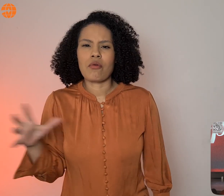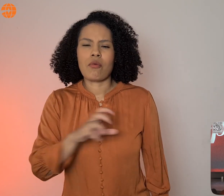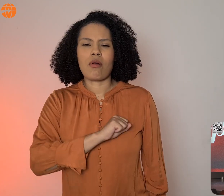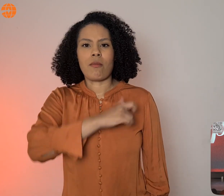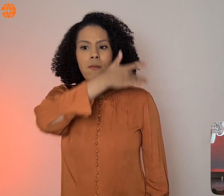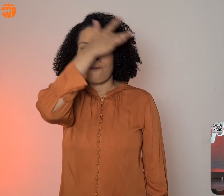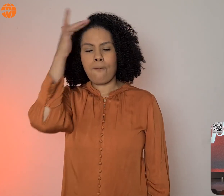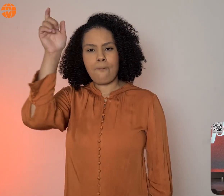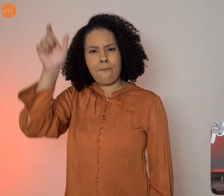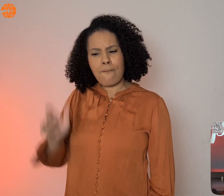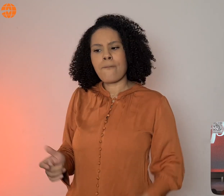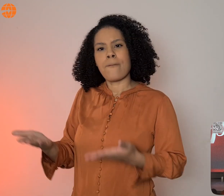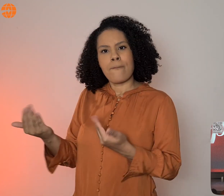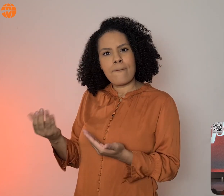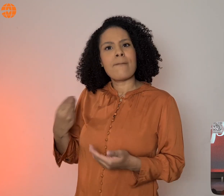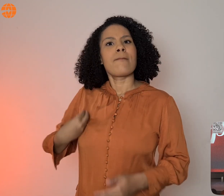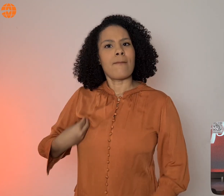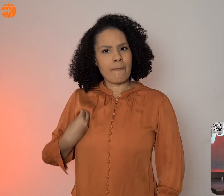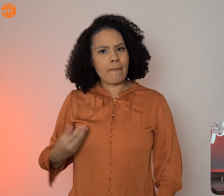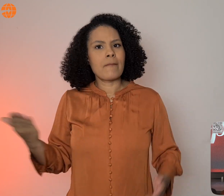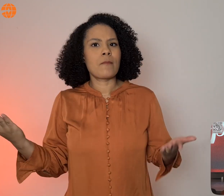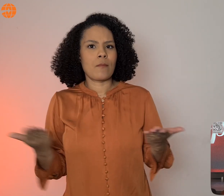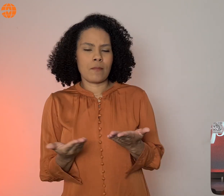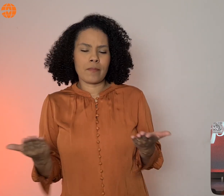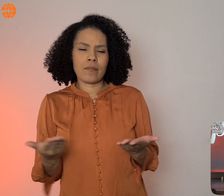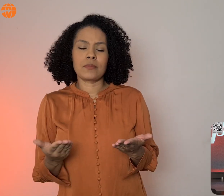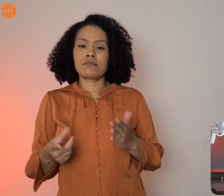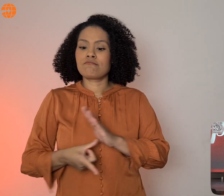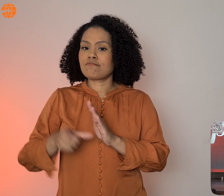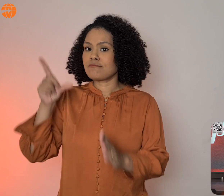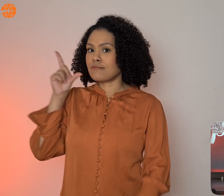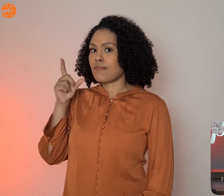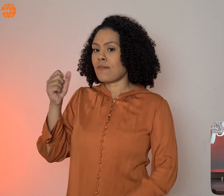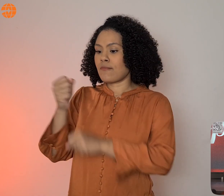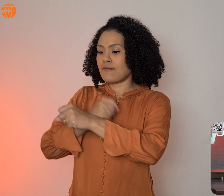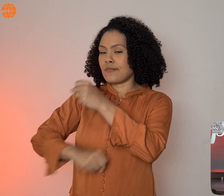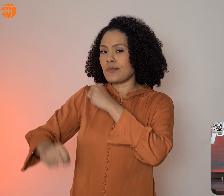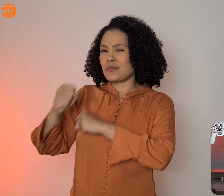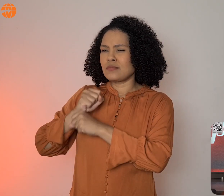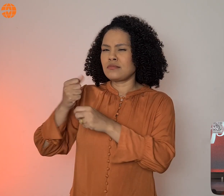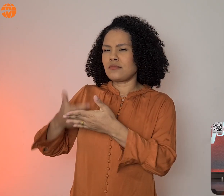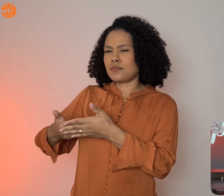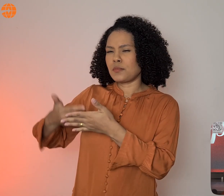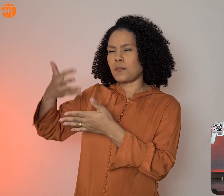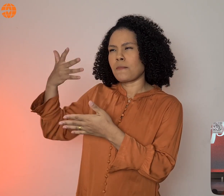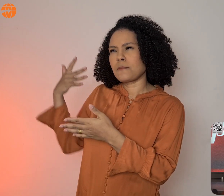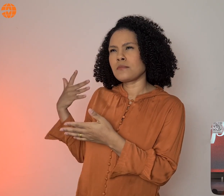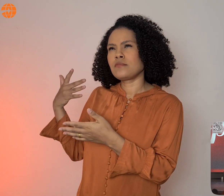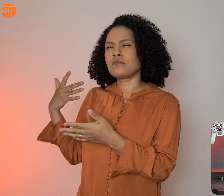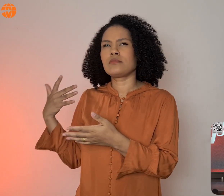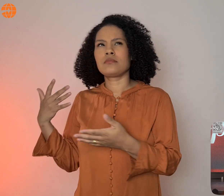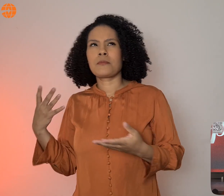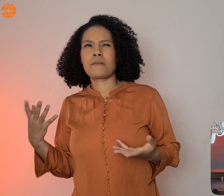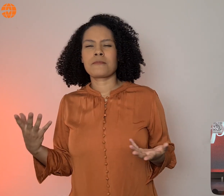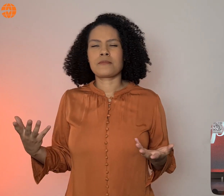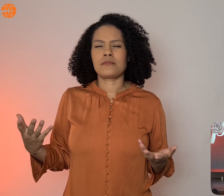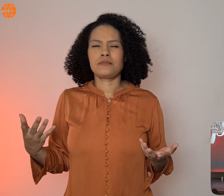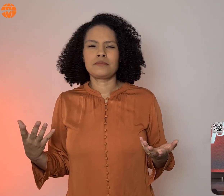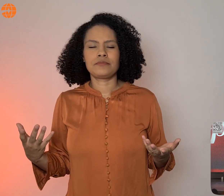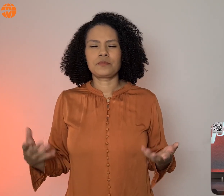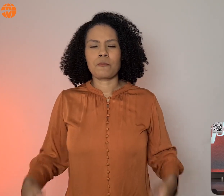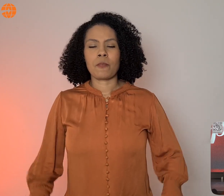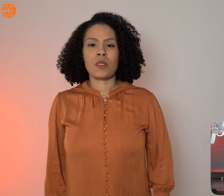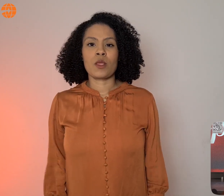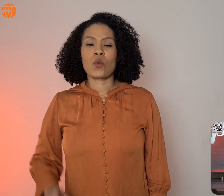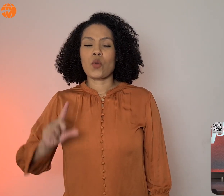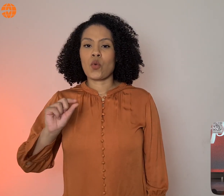falar uma história. Eu amo o fato das pessoas mais jovens estarem aqui hoje. I used to be years ago. This is a long time ago, and I'm sorry to date